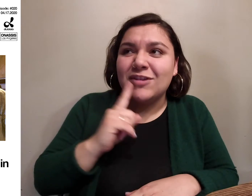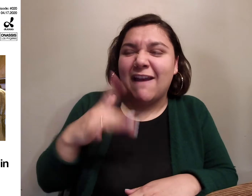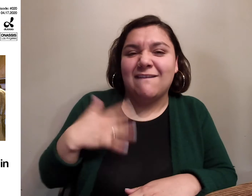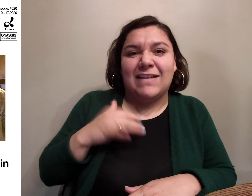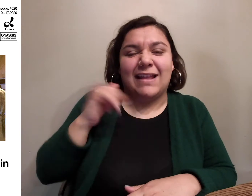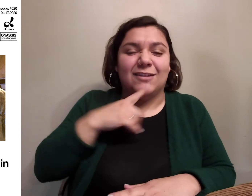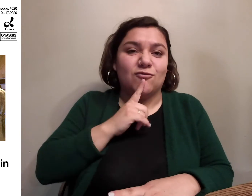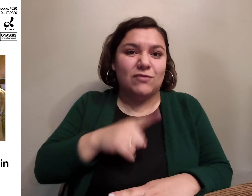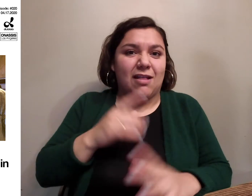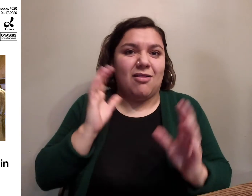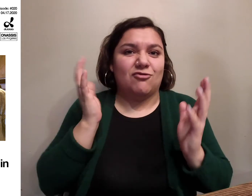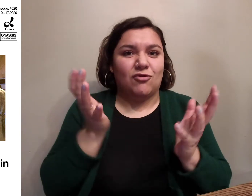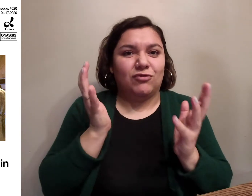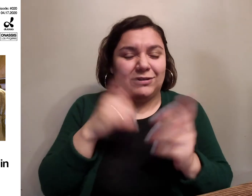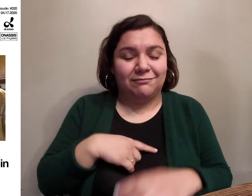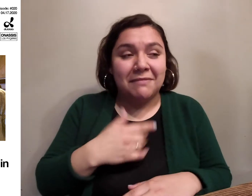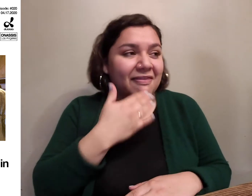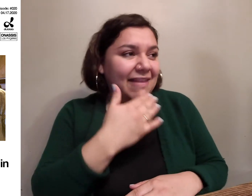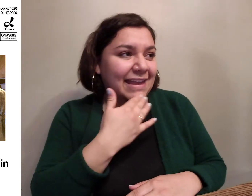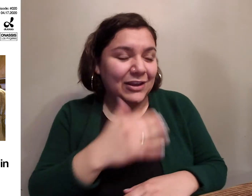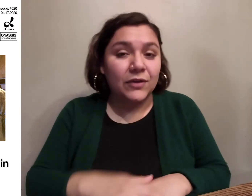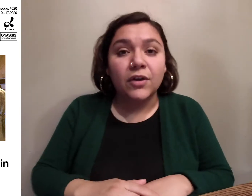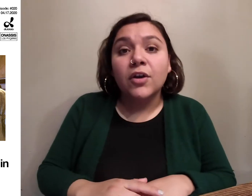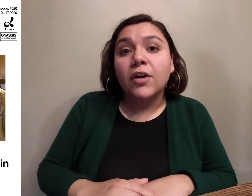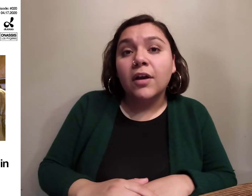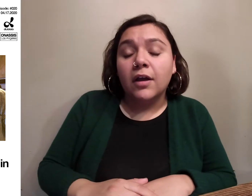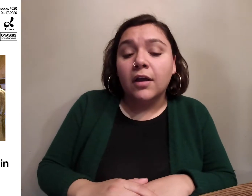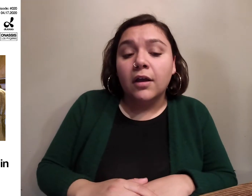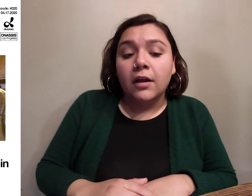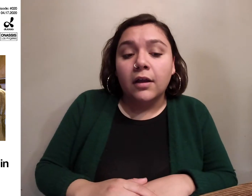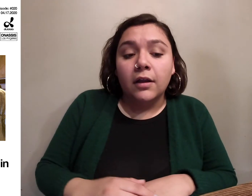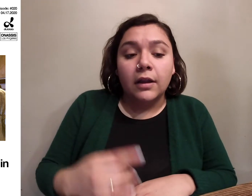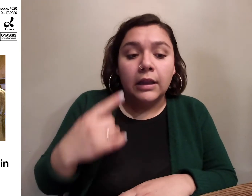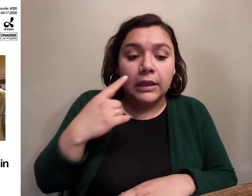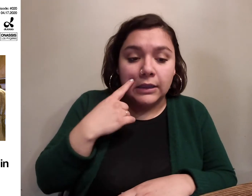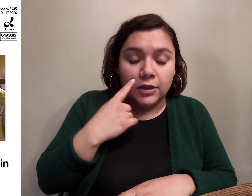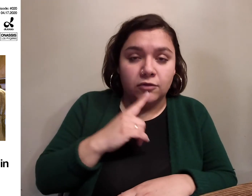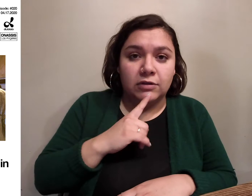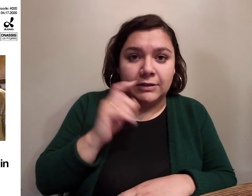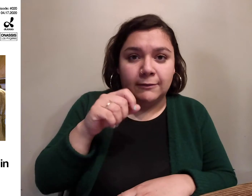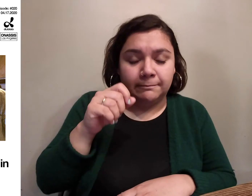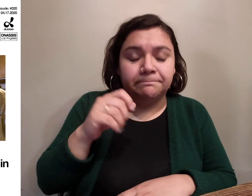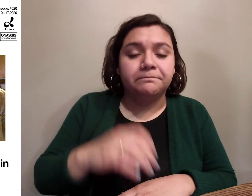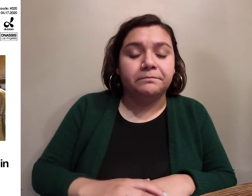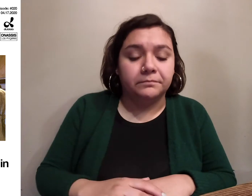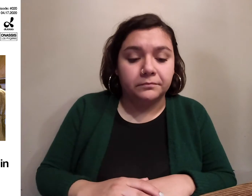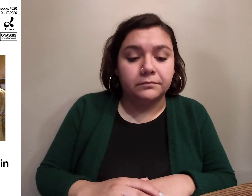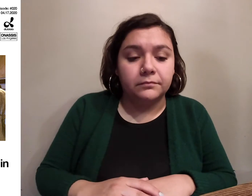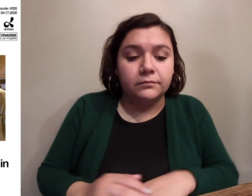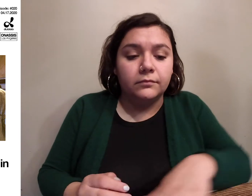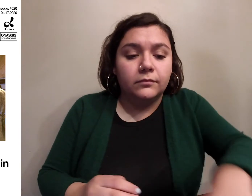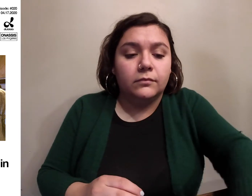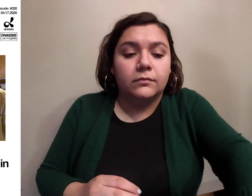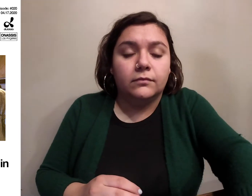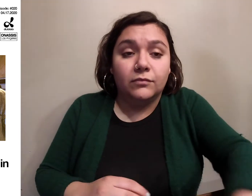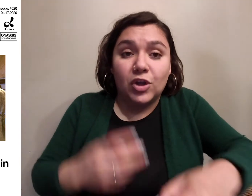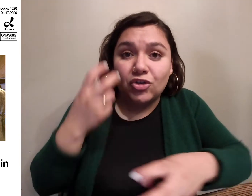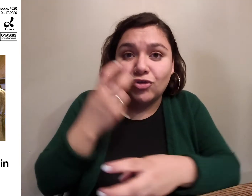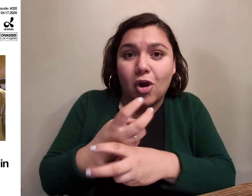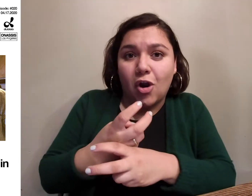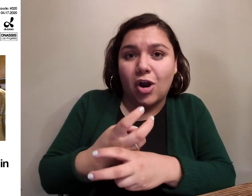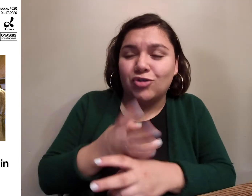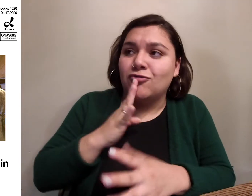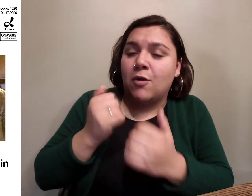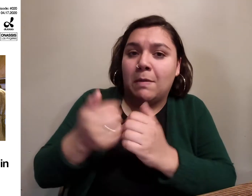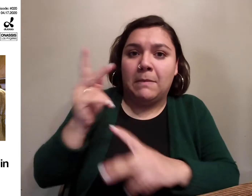And nothing false. And because it's been really hard to actually talk to people on the phone